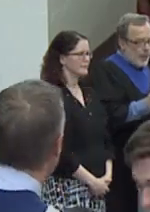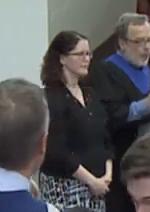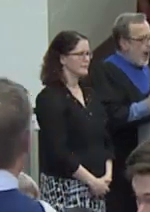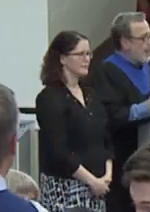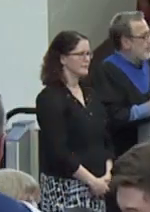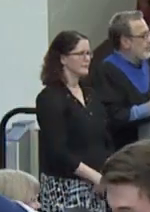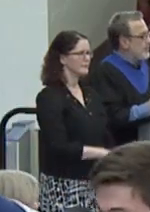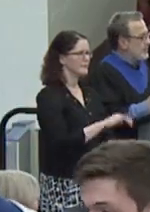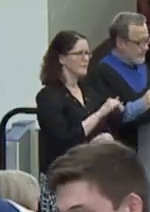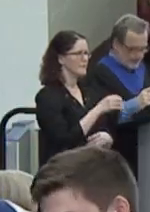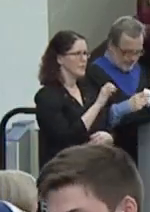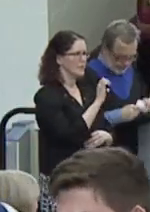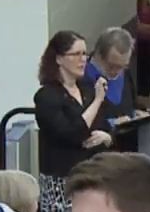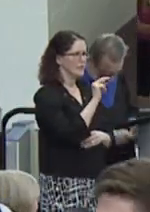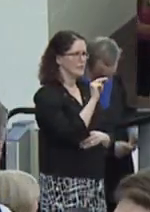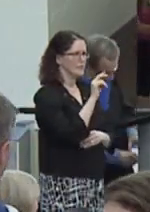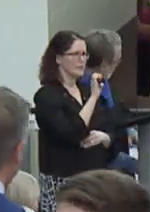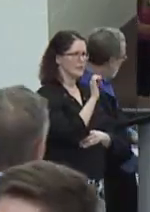Janelle White.